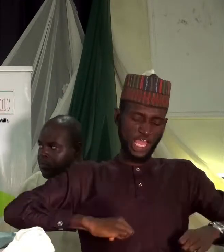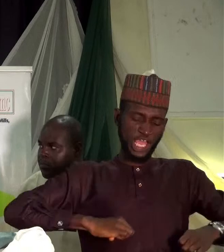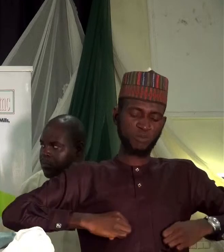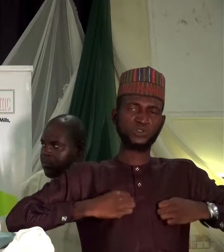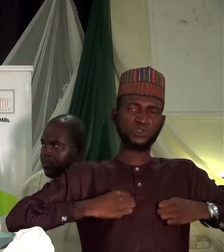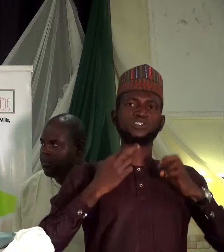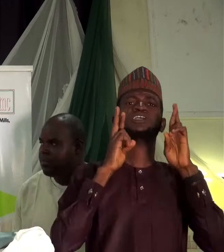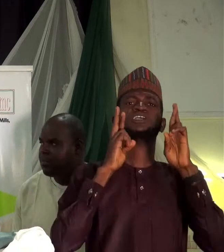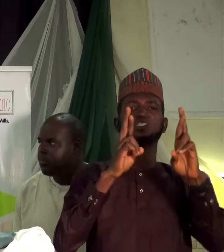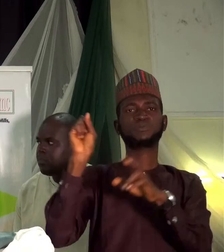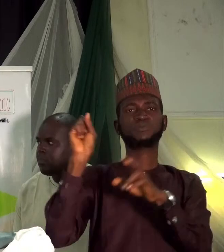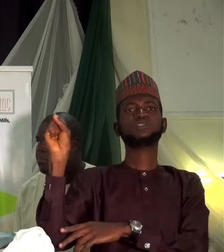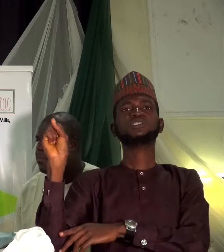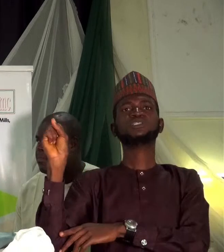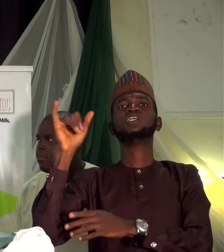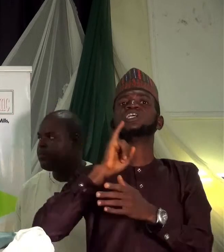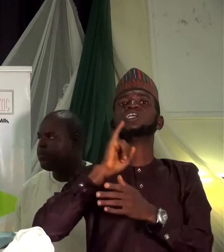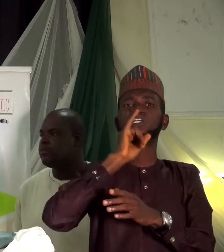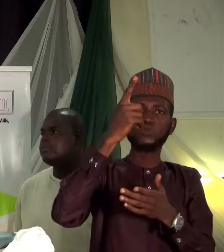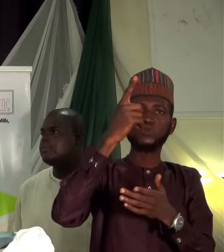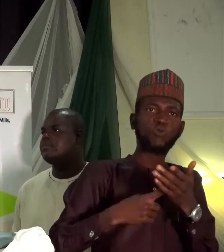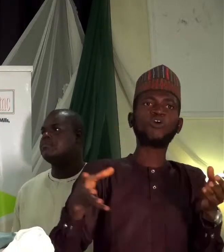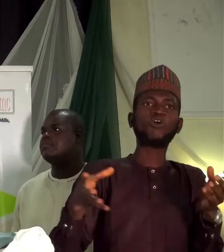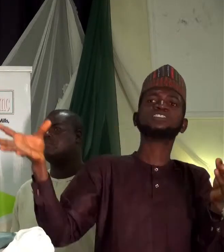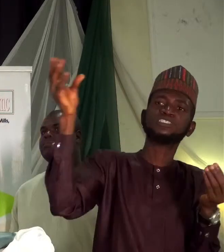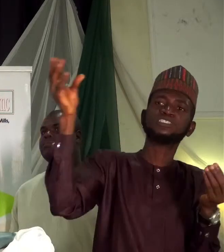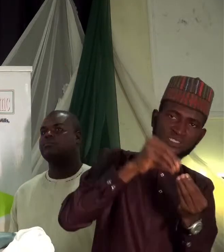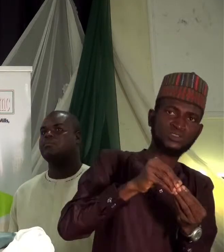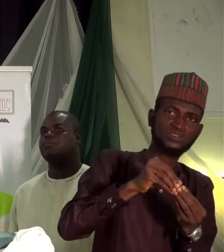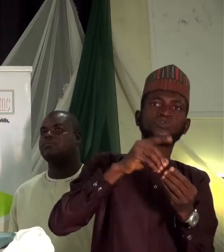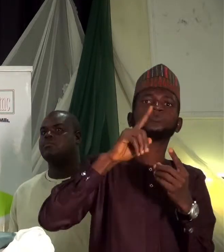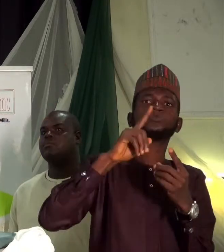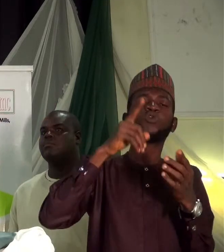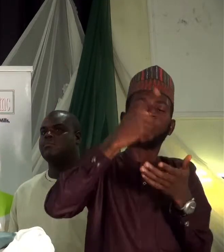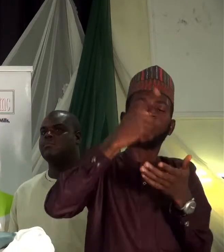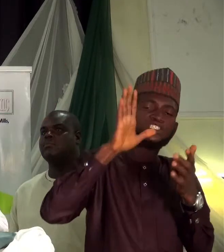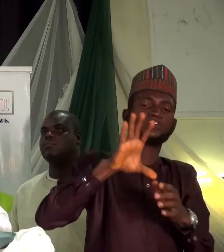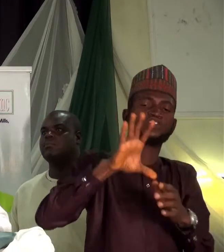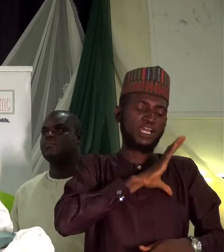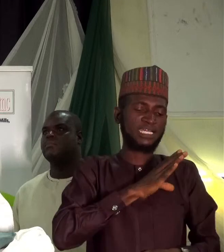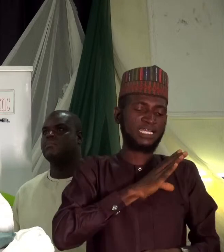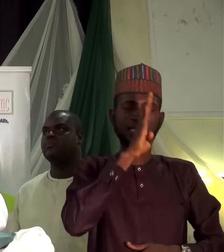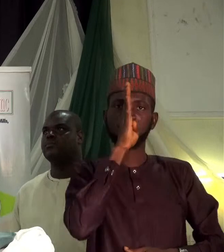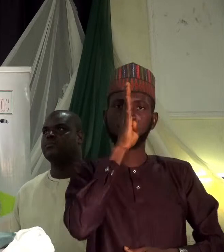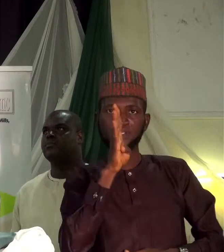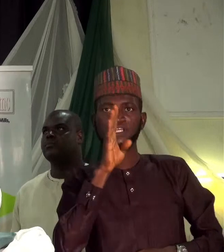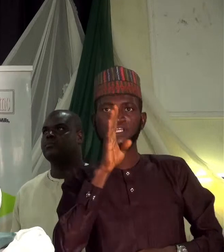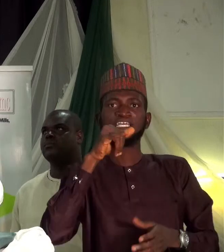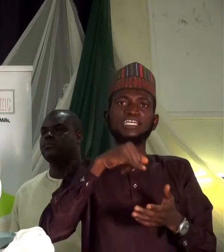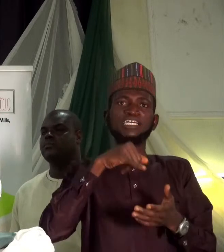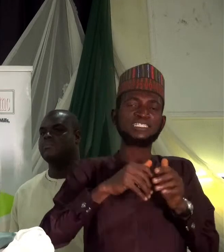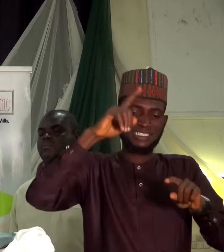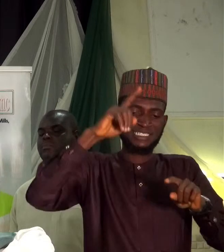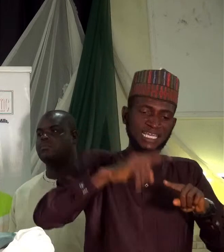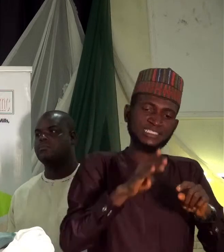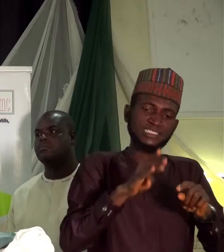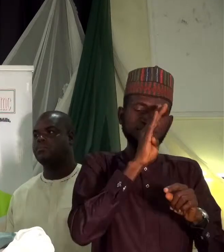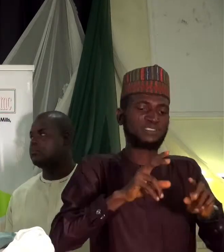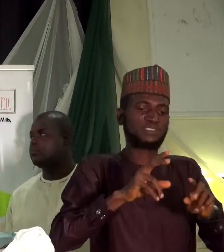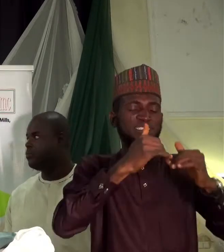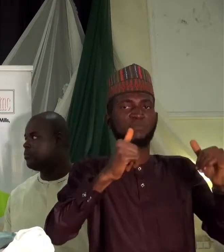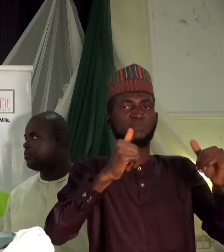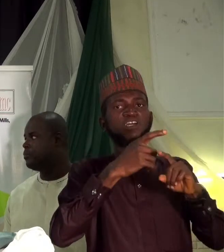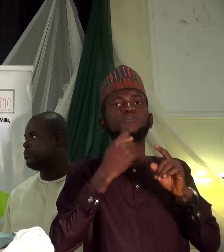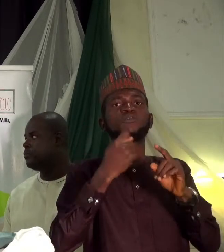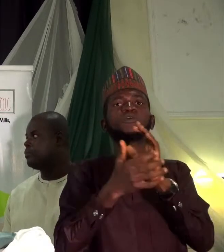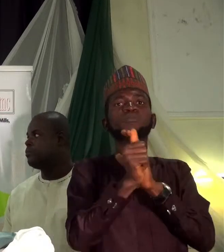responses, is what constitutes what your character will eventually becomes. Character cannot be separated from the person. To